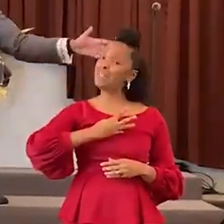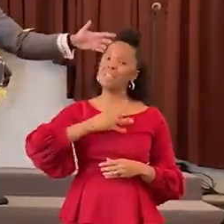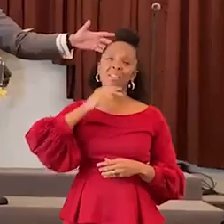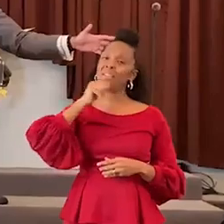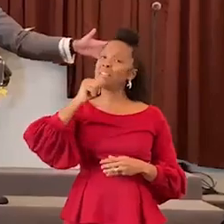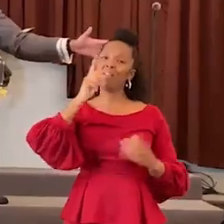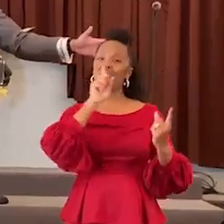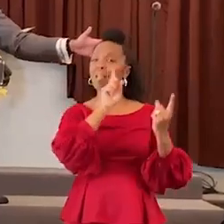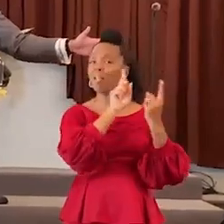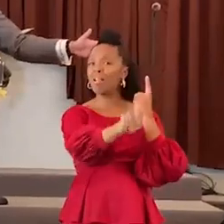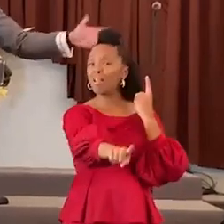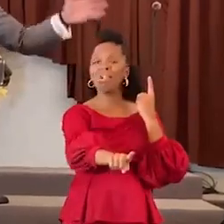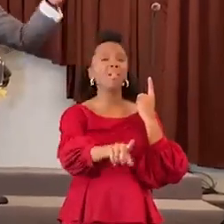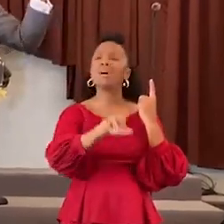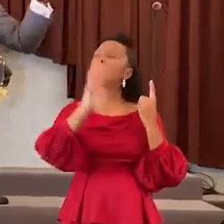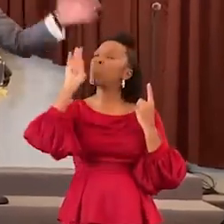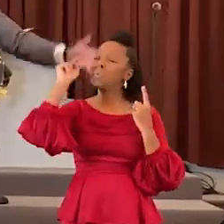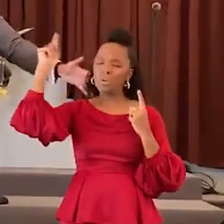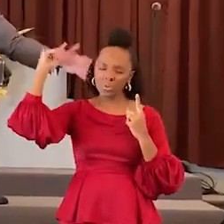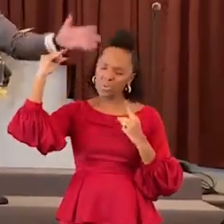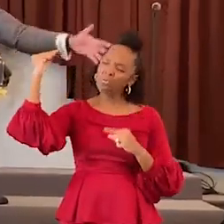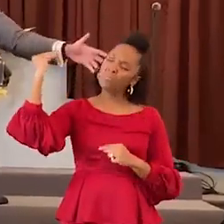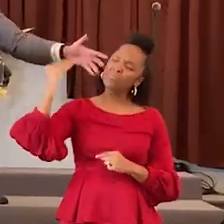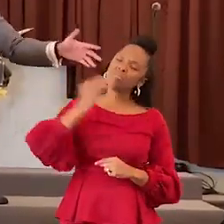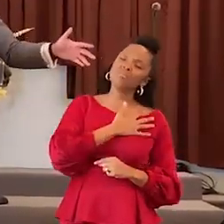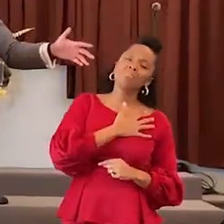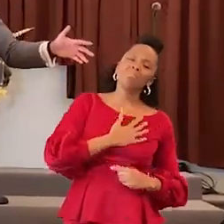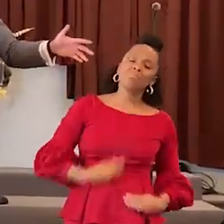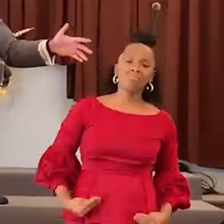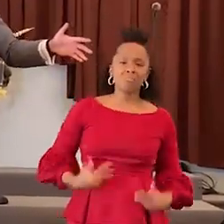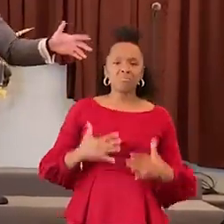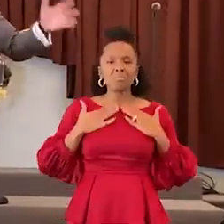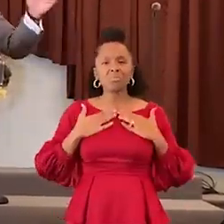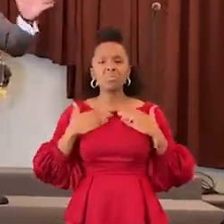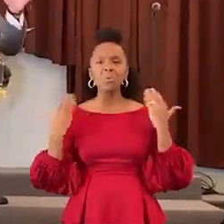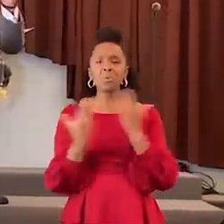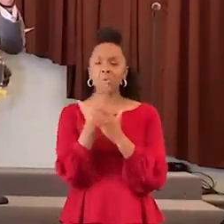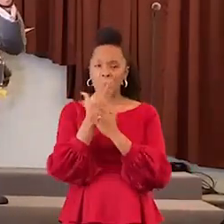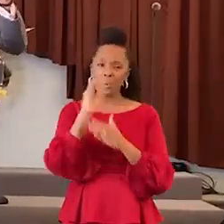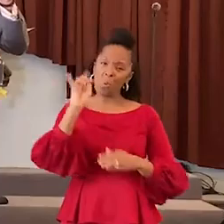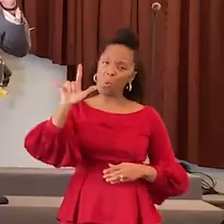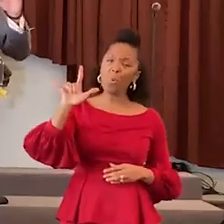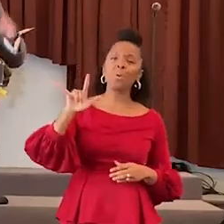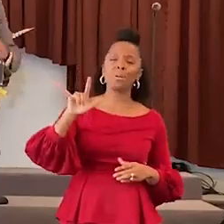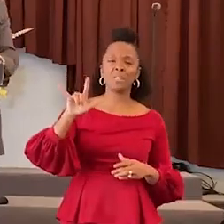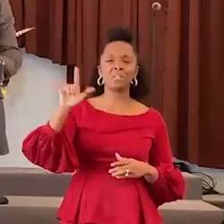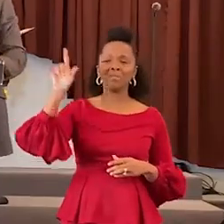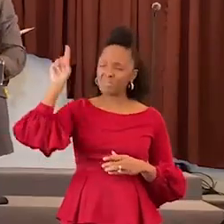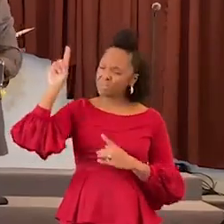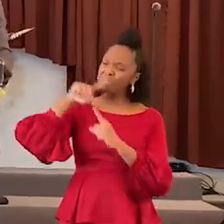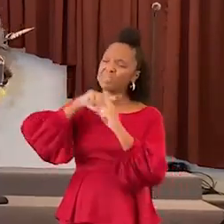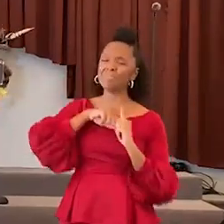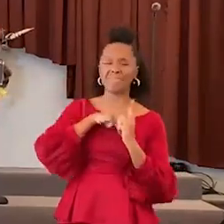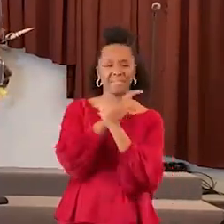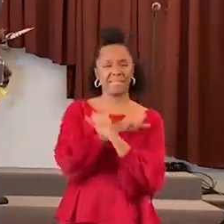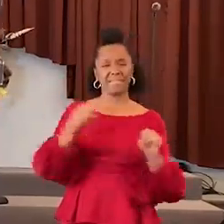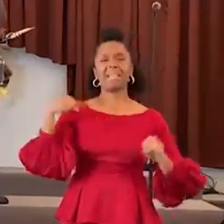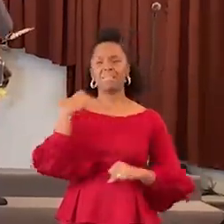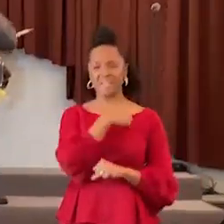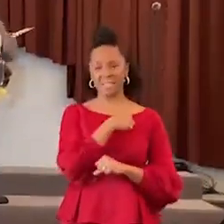were. But you bring you and you brought fresh oil and you guided us. And you saved us. And you gave us new